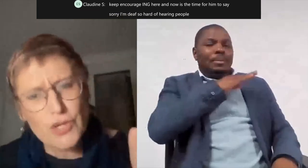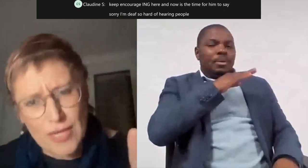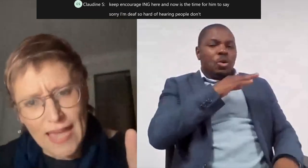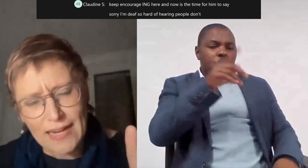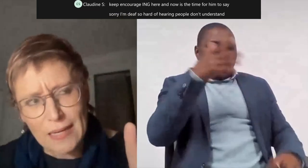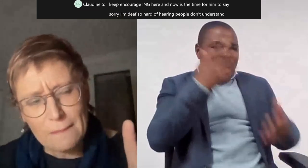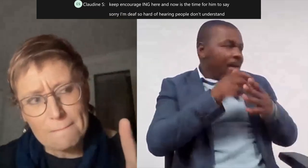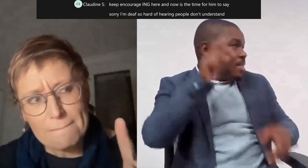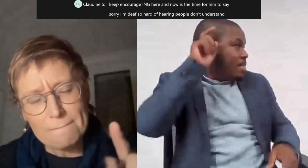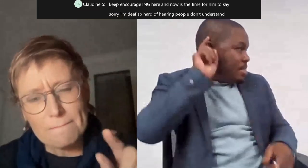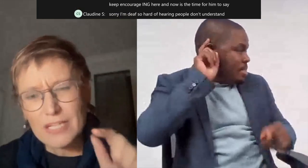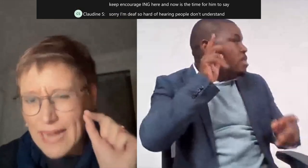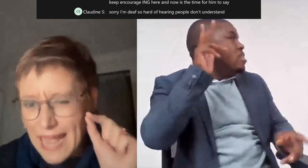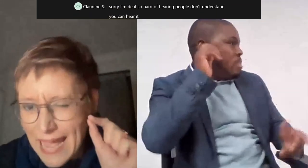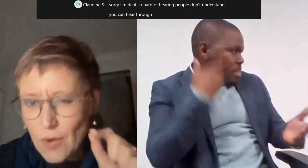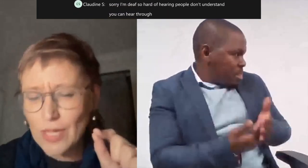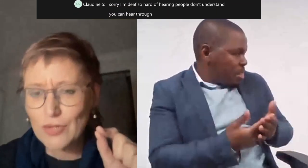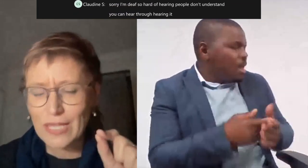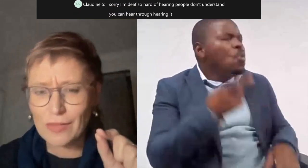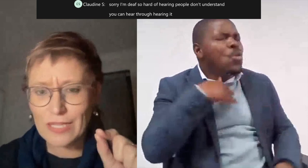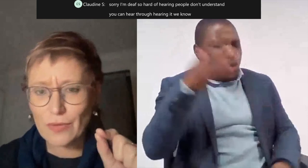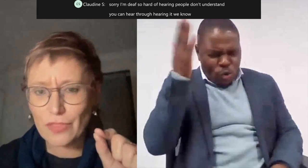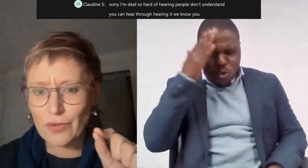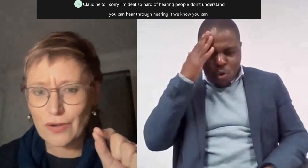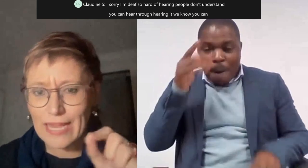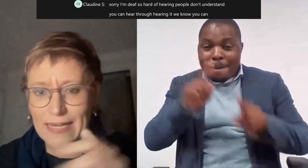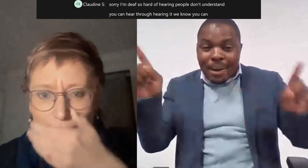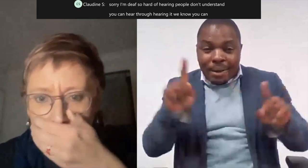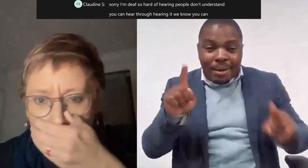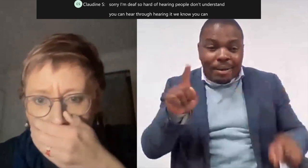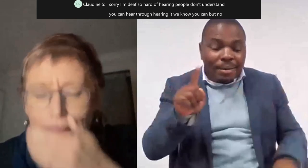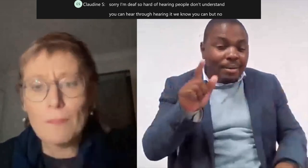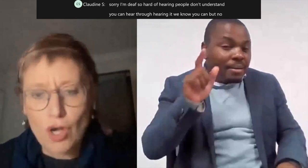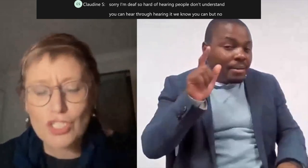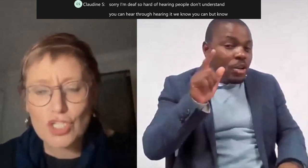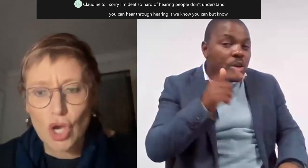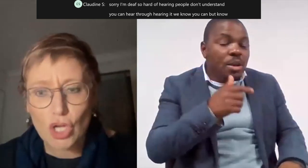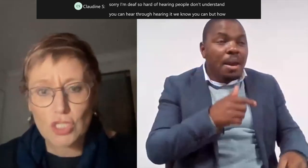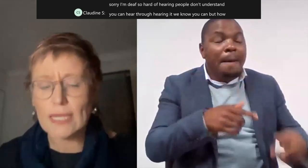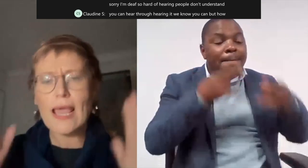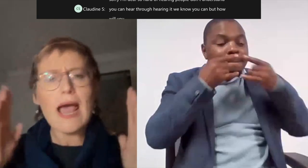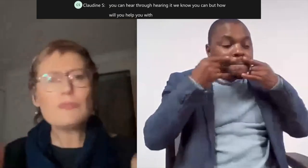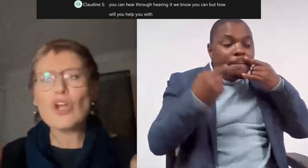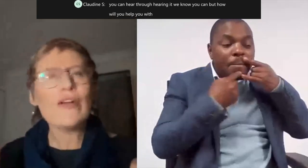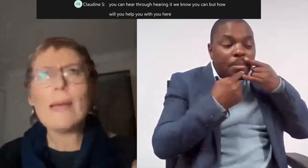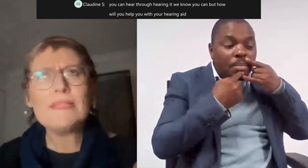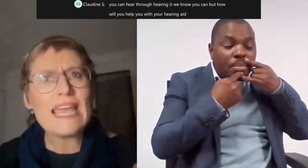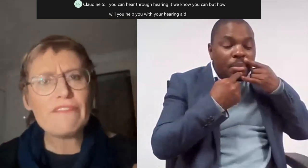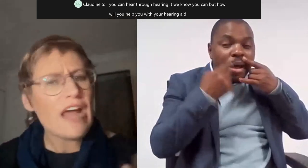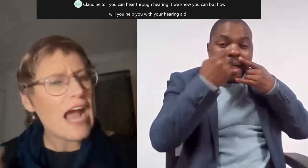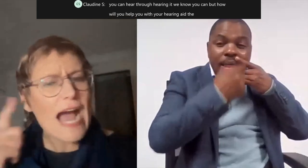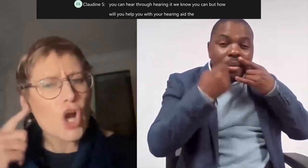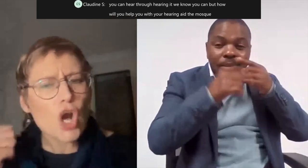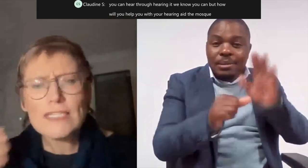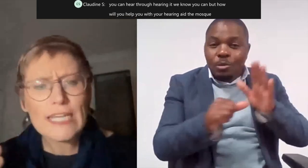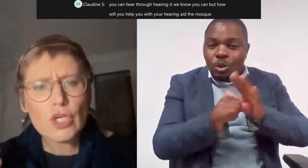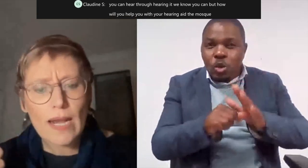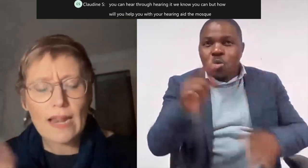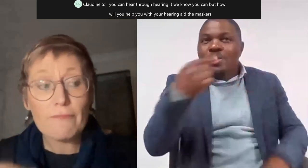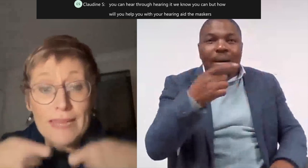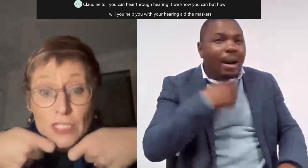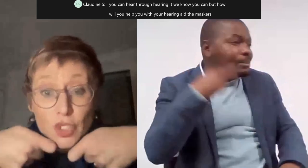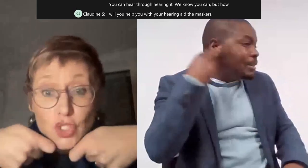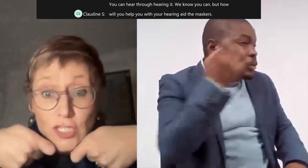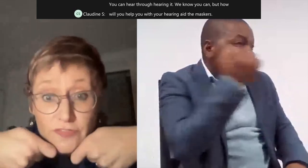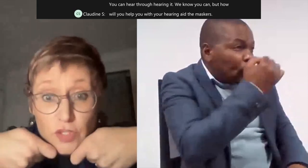aid. We know you can. But no matter how well you hear through hearing aid, the mask the lips is important. I'm sorry, I'm deaf. I can't hear